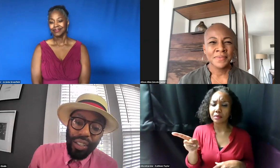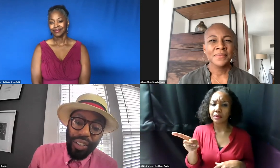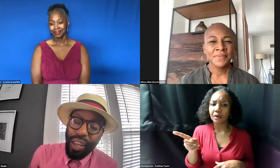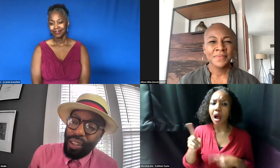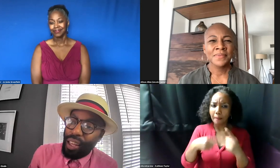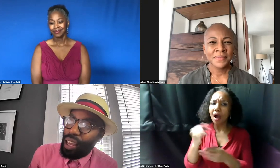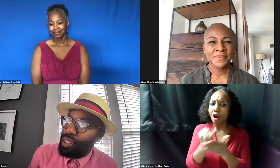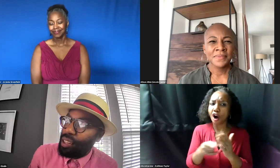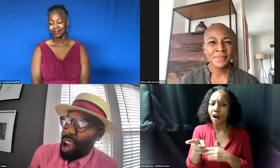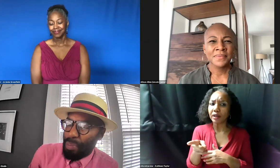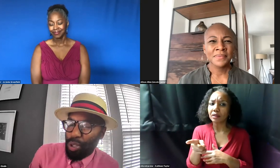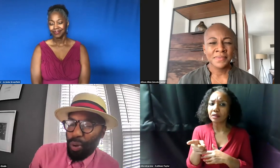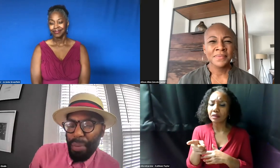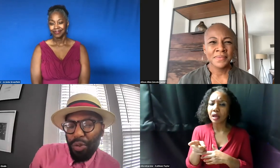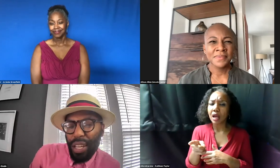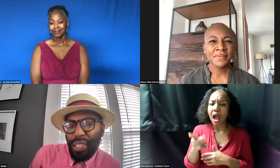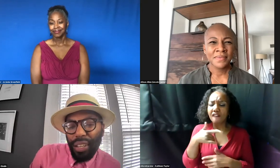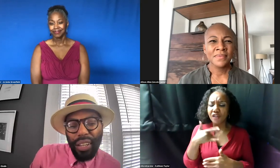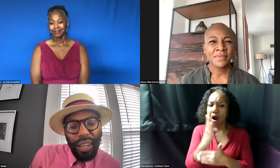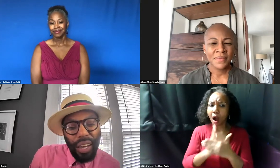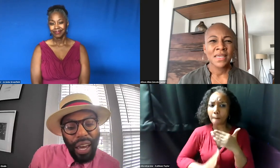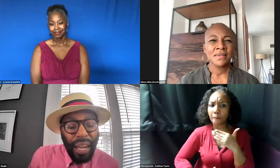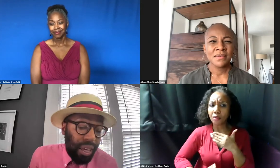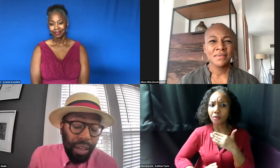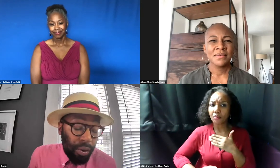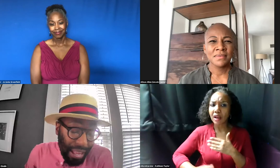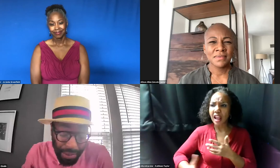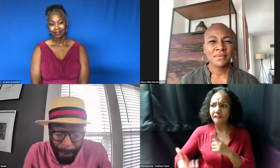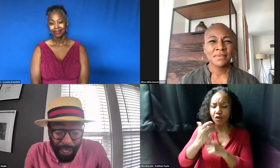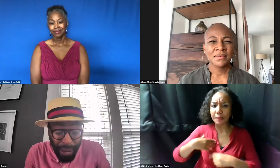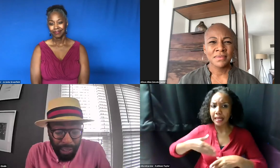Mm-hmm. They humble you and they make you listen. Yes. And I